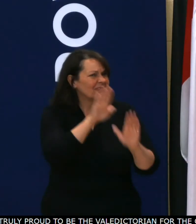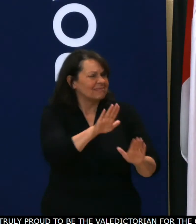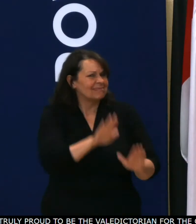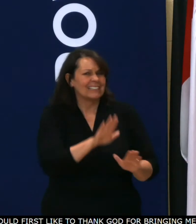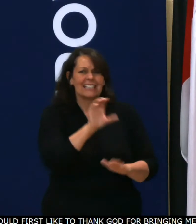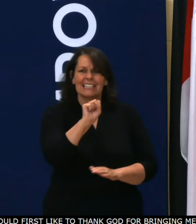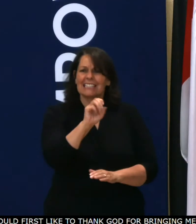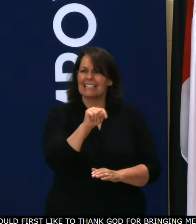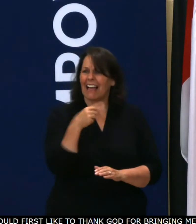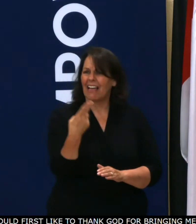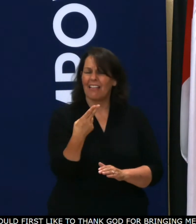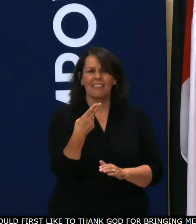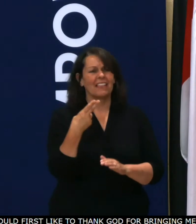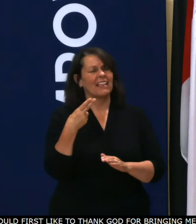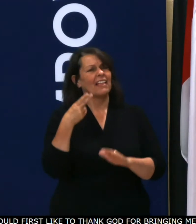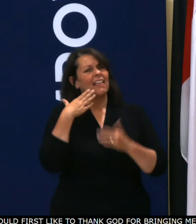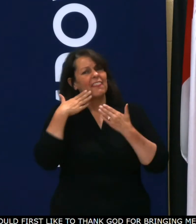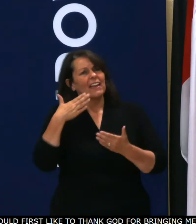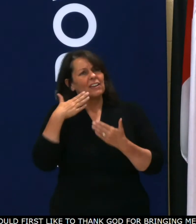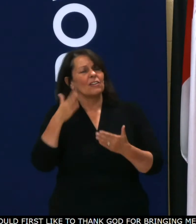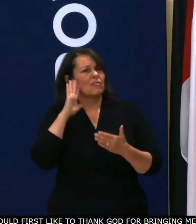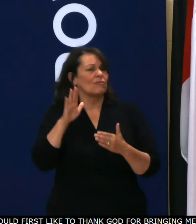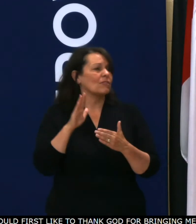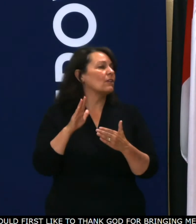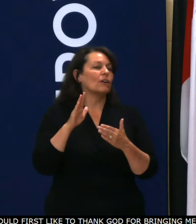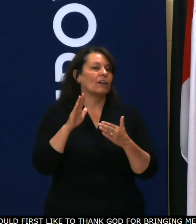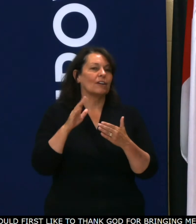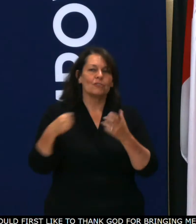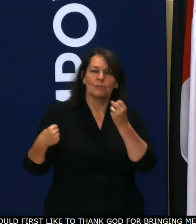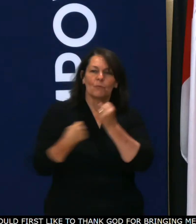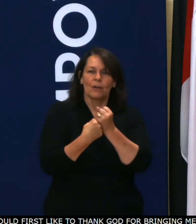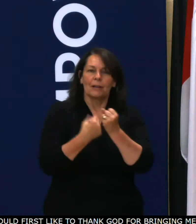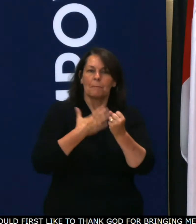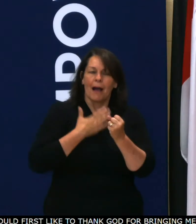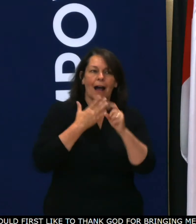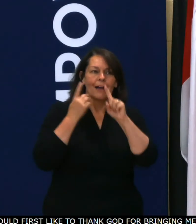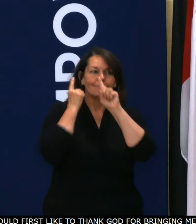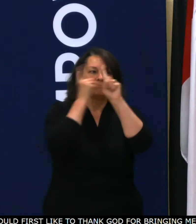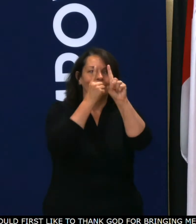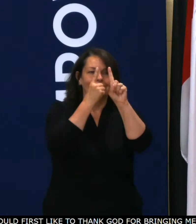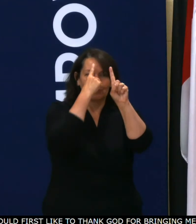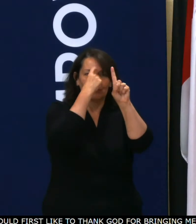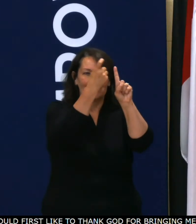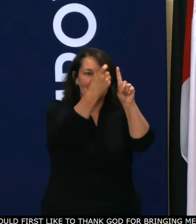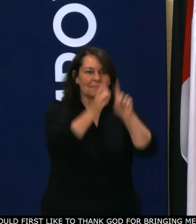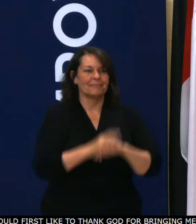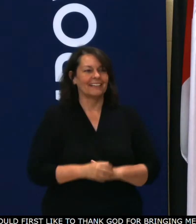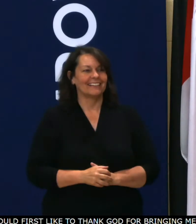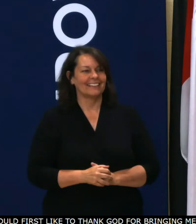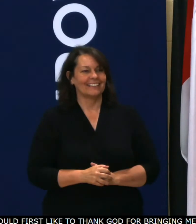for always supporting my big dreams and allowing me to be the woman I'm called to be.